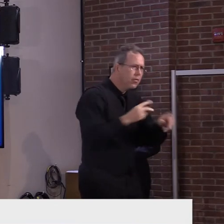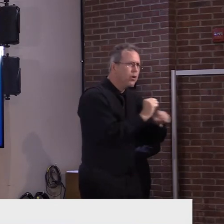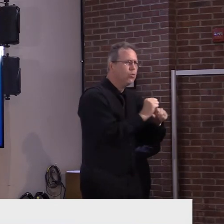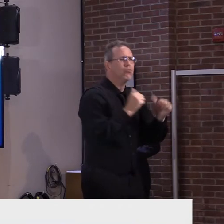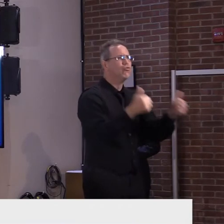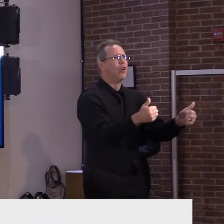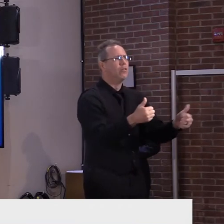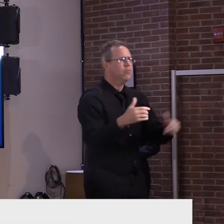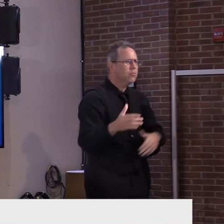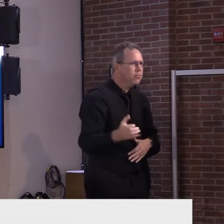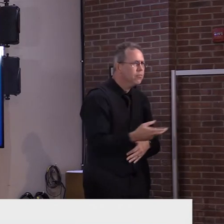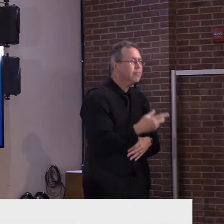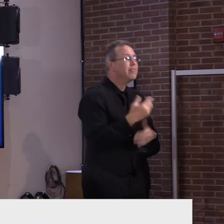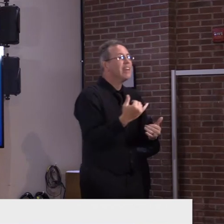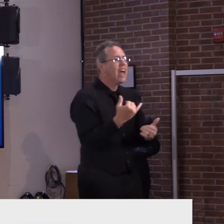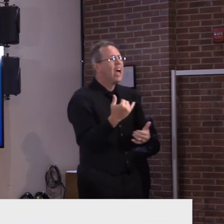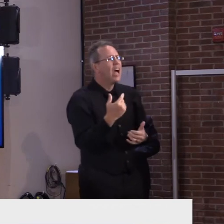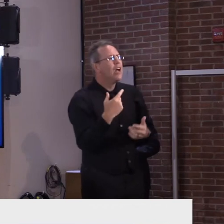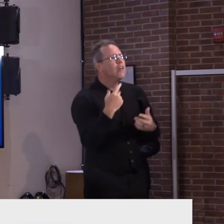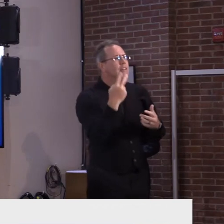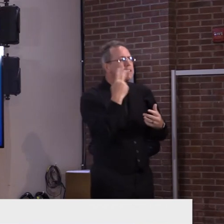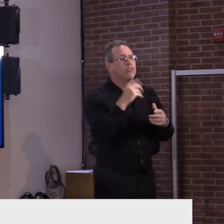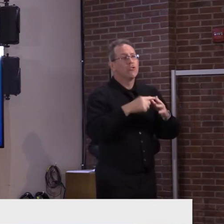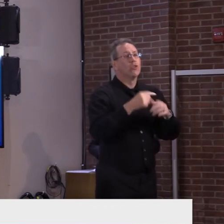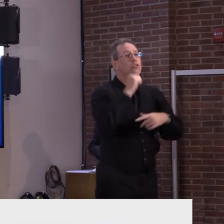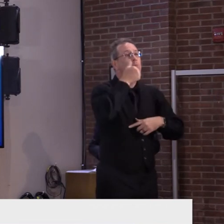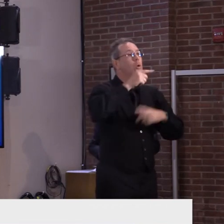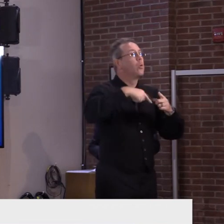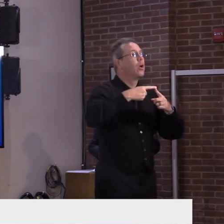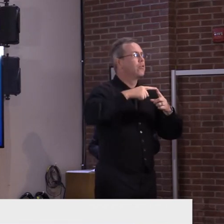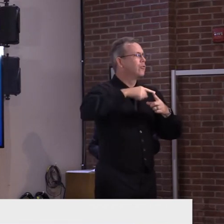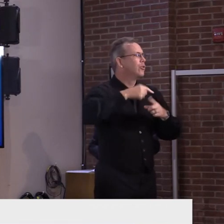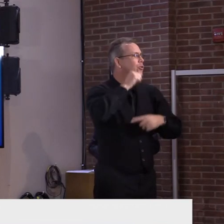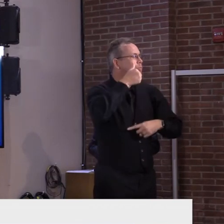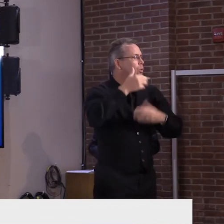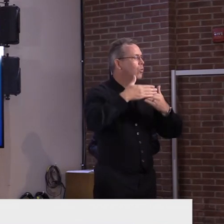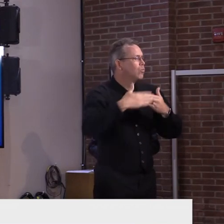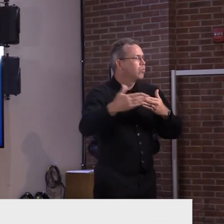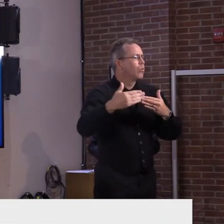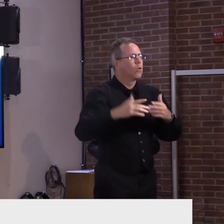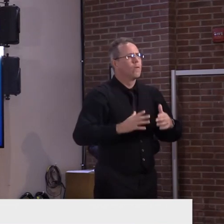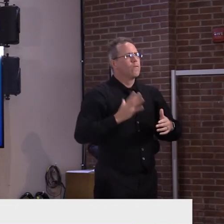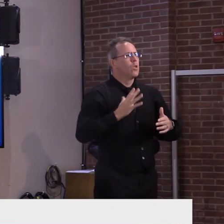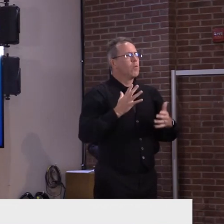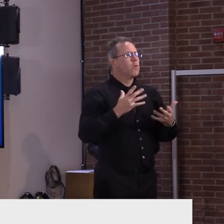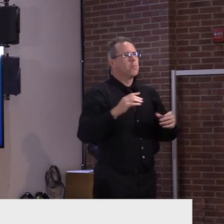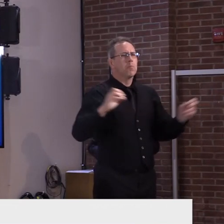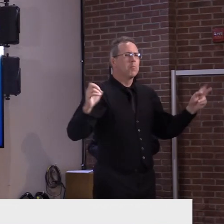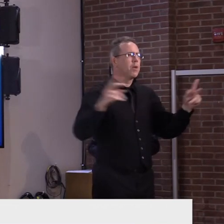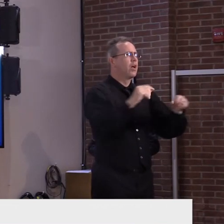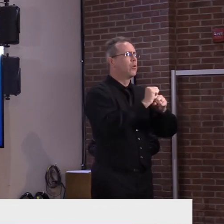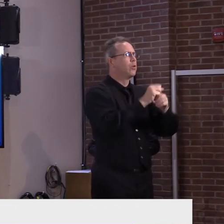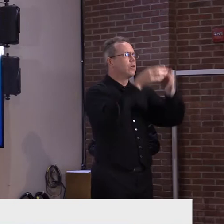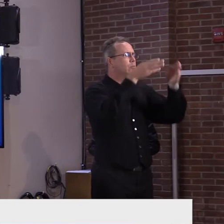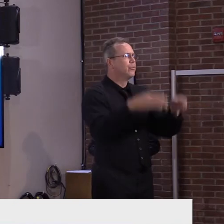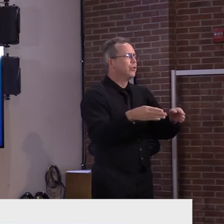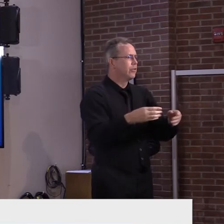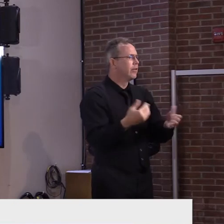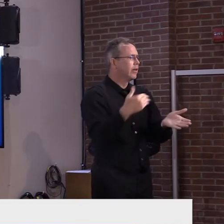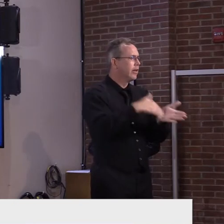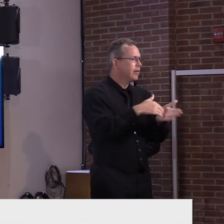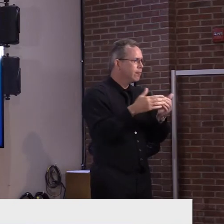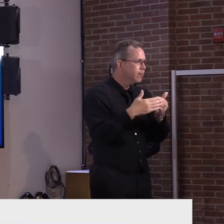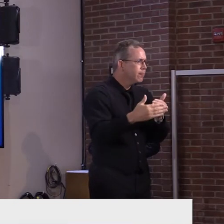to implement, as of tomorrow, a more formal return to the work site, remote telework